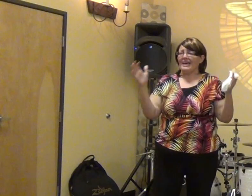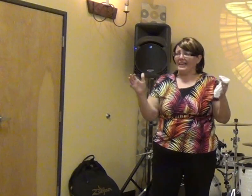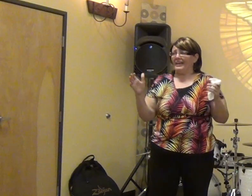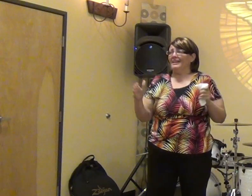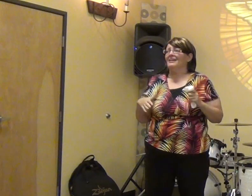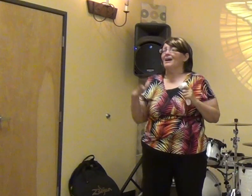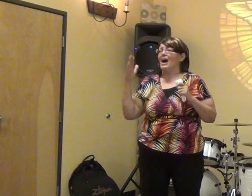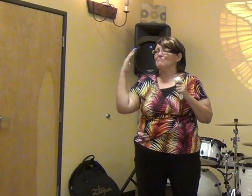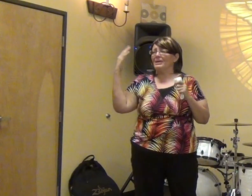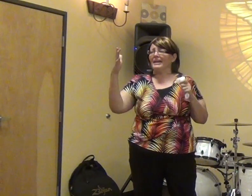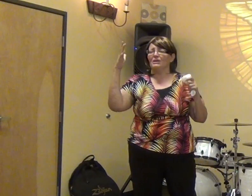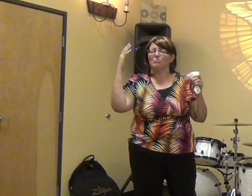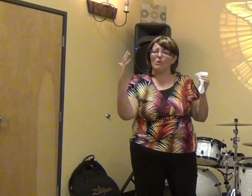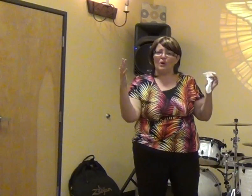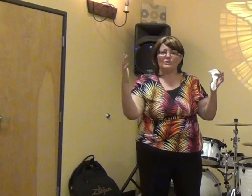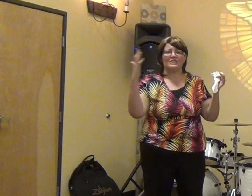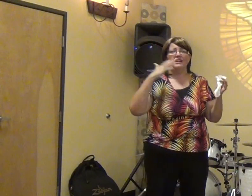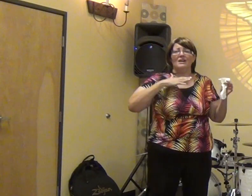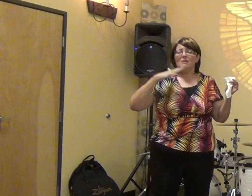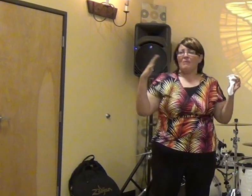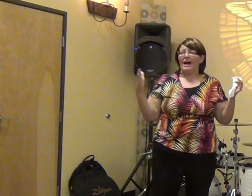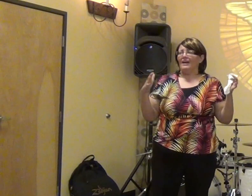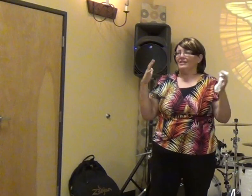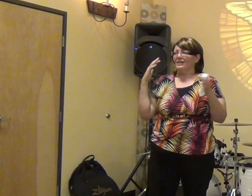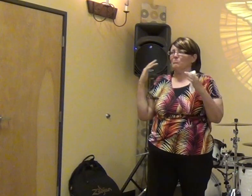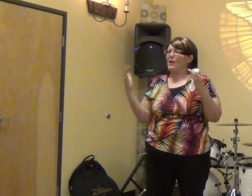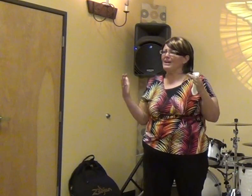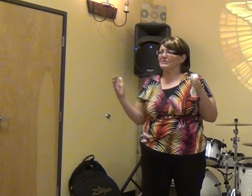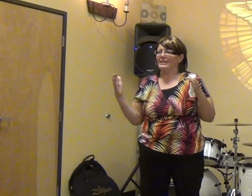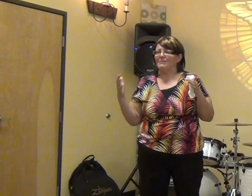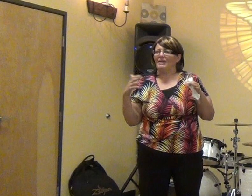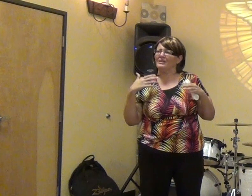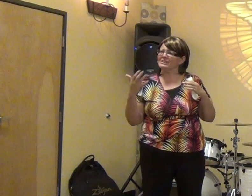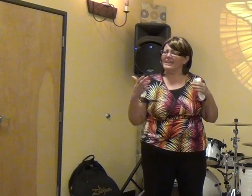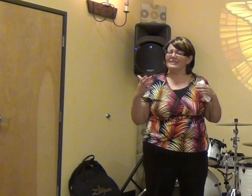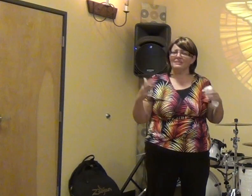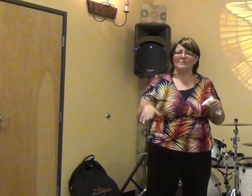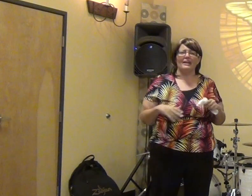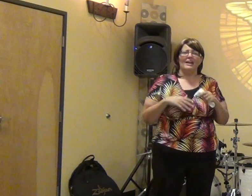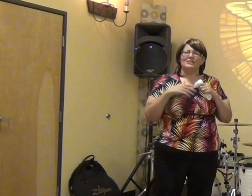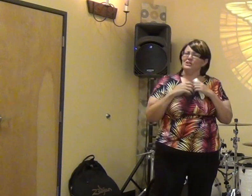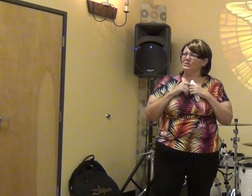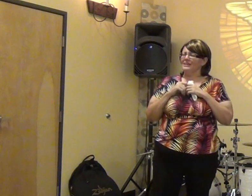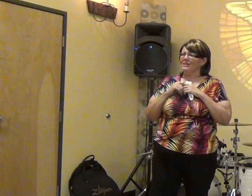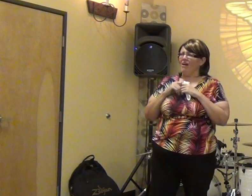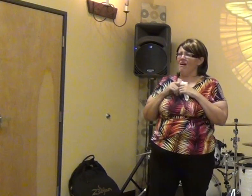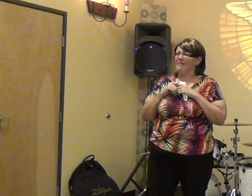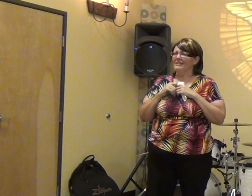of a sudden, I'm being approached by the prayer team, and they're saying to me,